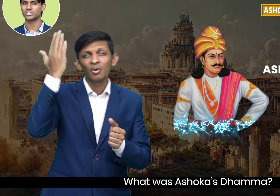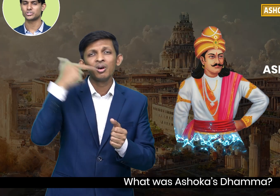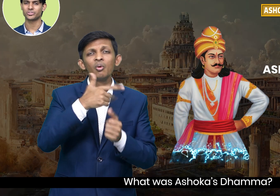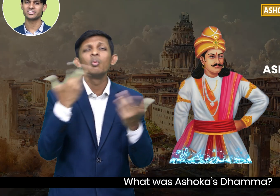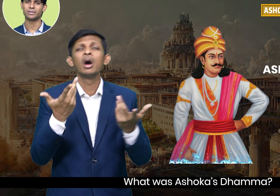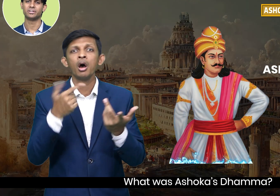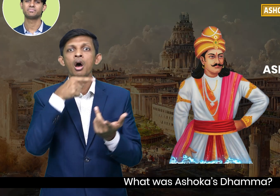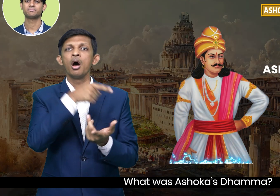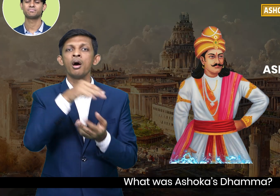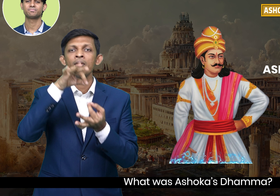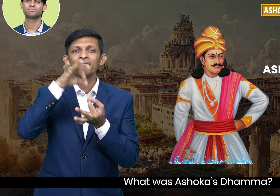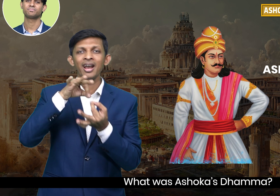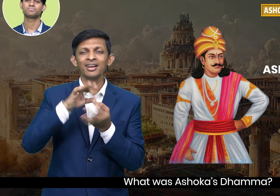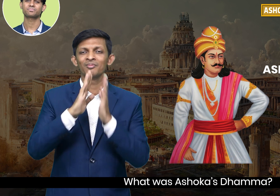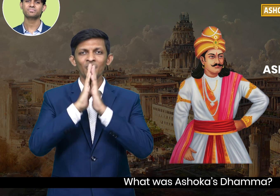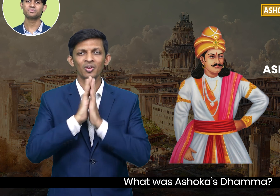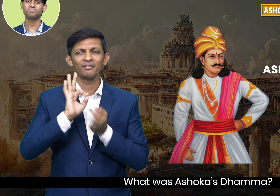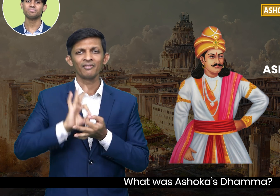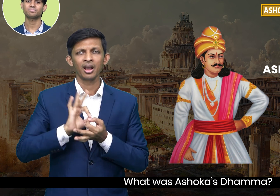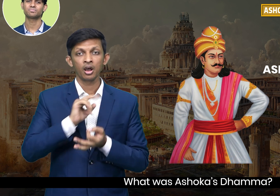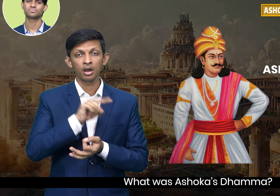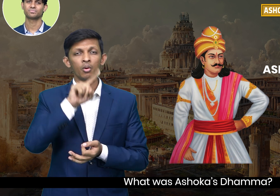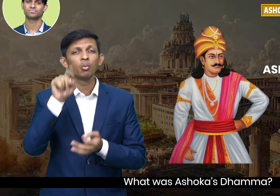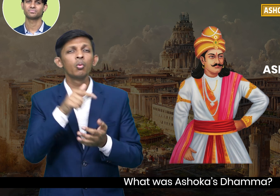What was Ashoka's Dhamma?